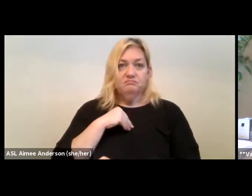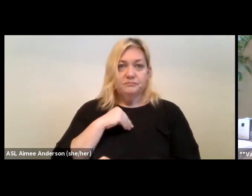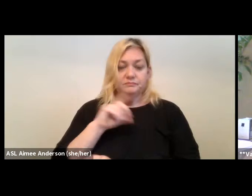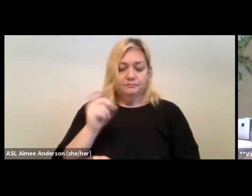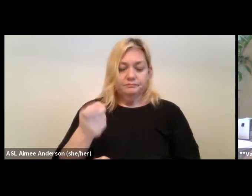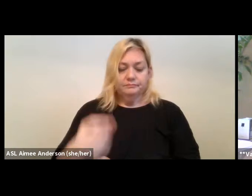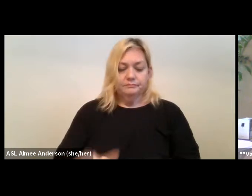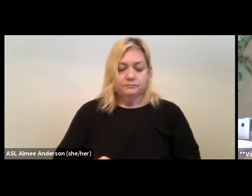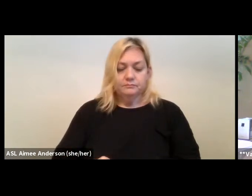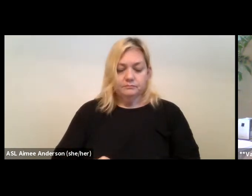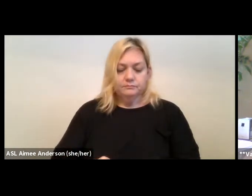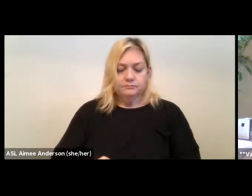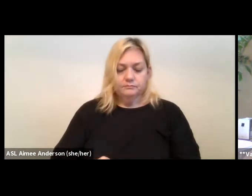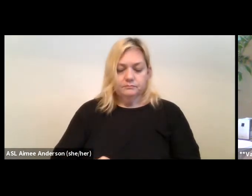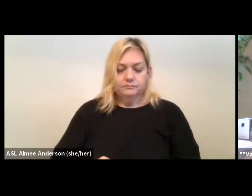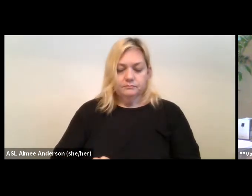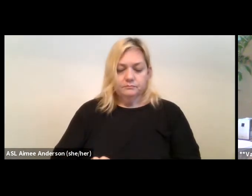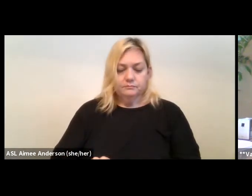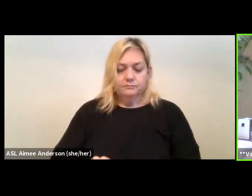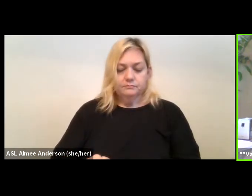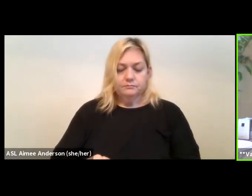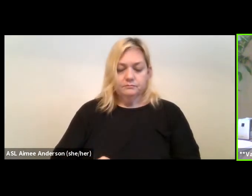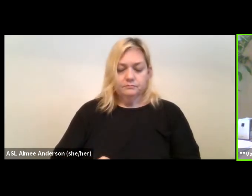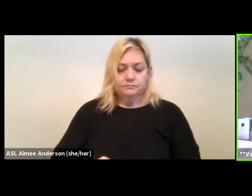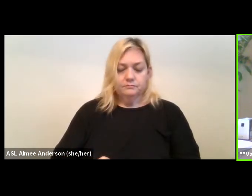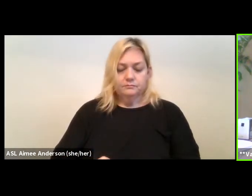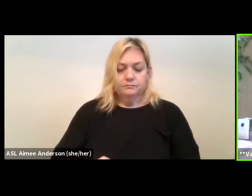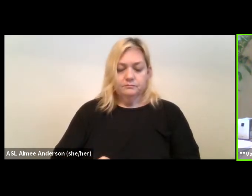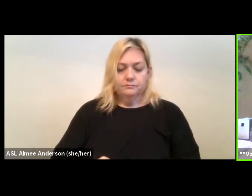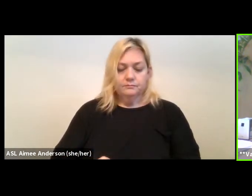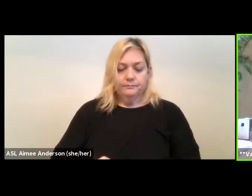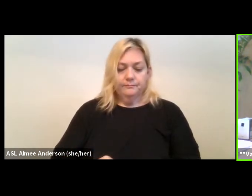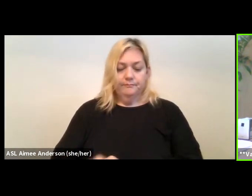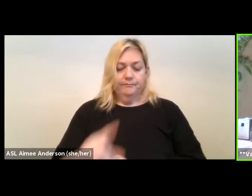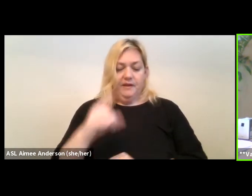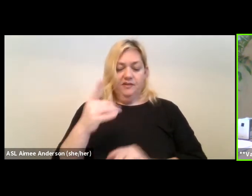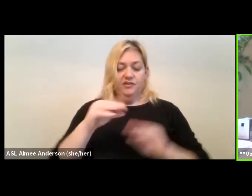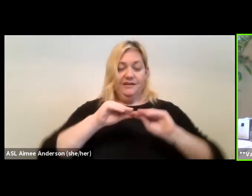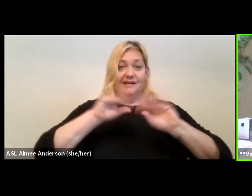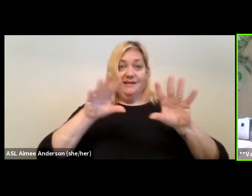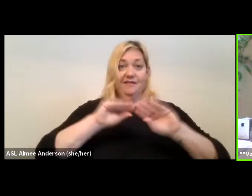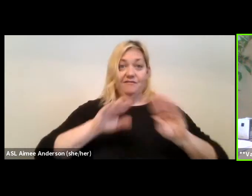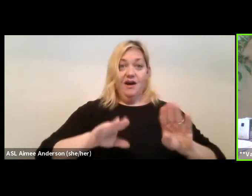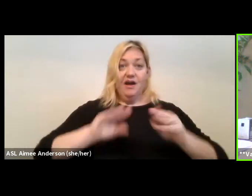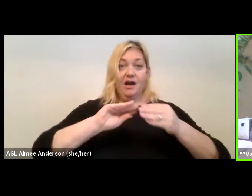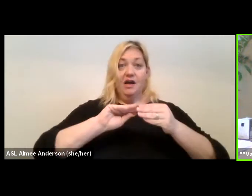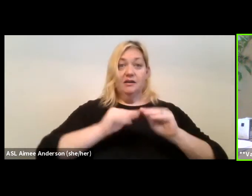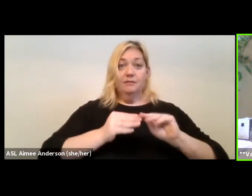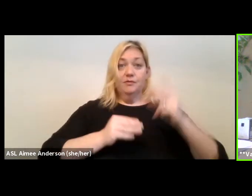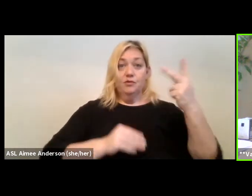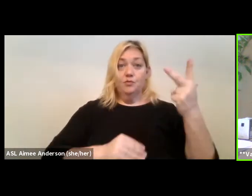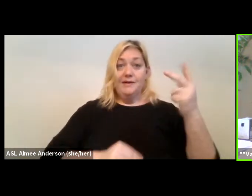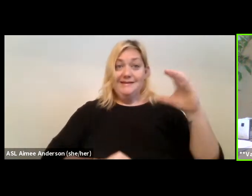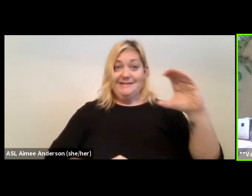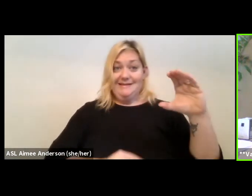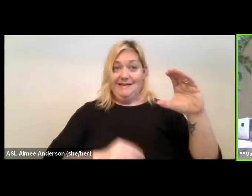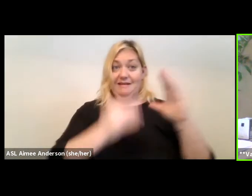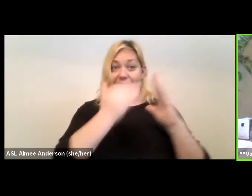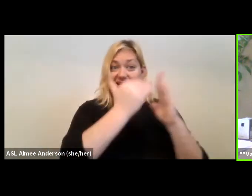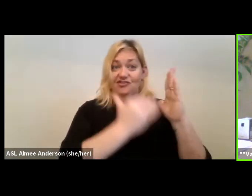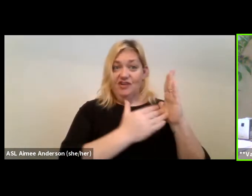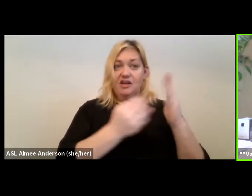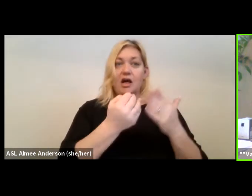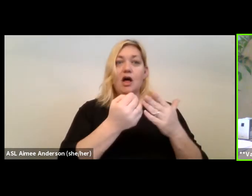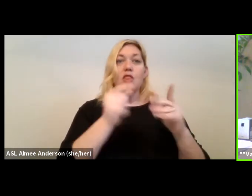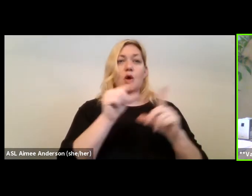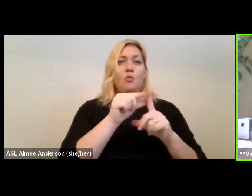that. Okay, so just to clarify for everyone, on item 3C of the agenda, we are going to strike the